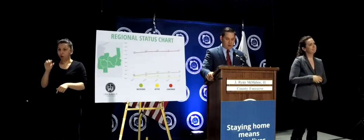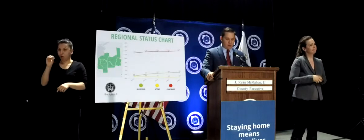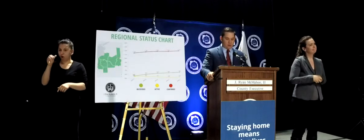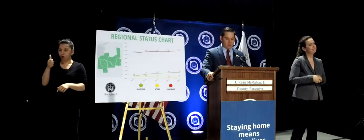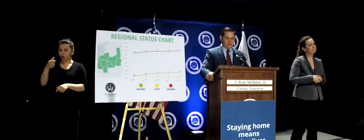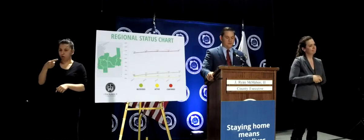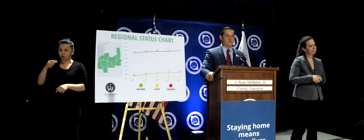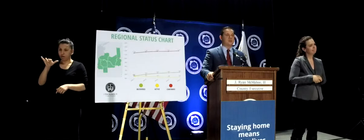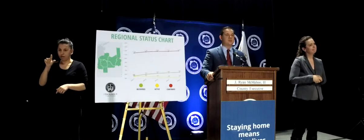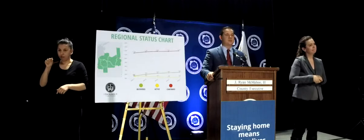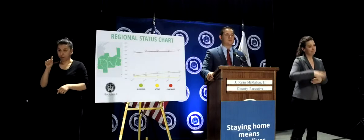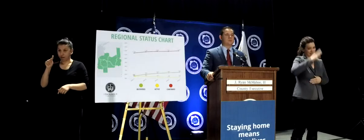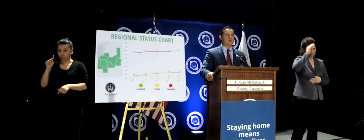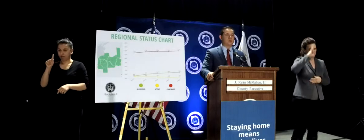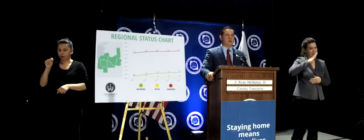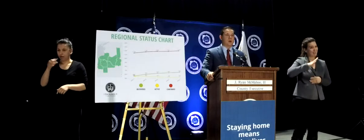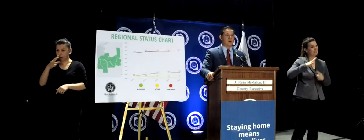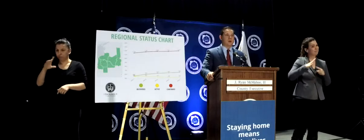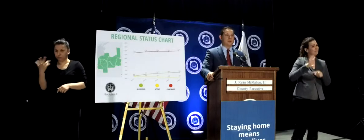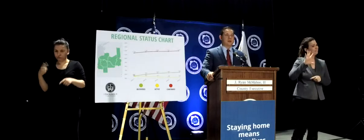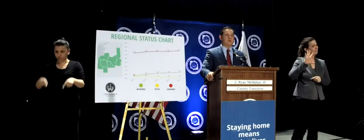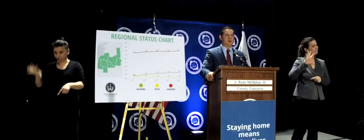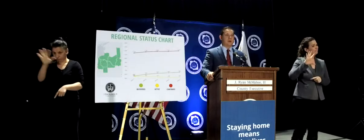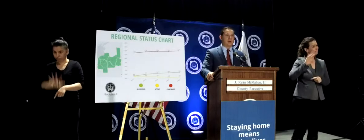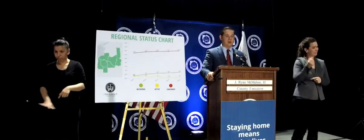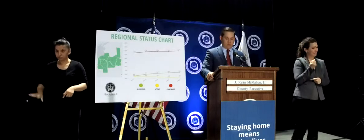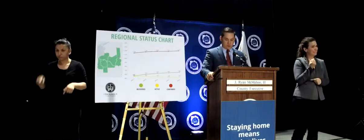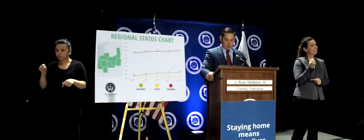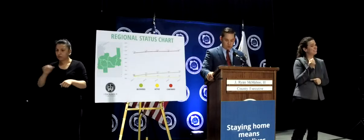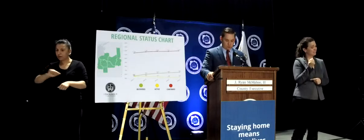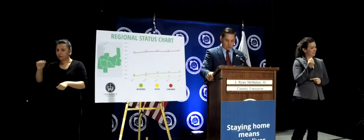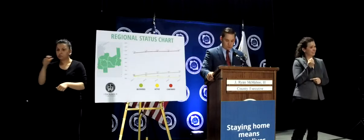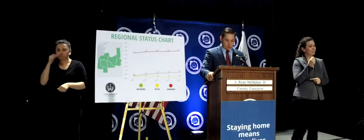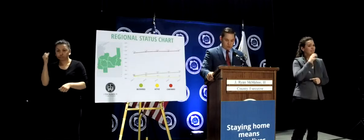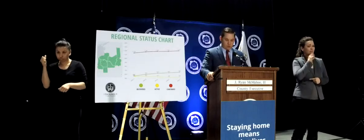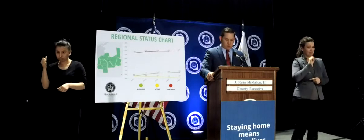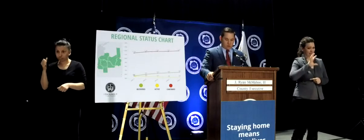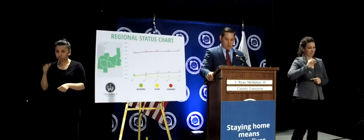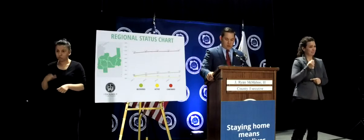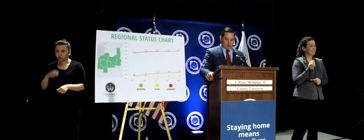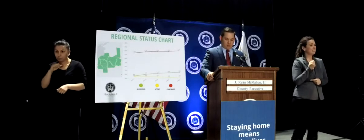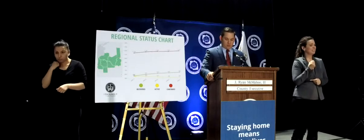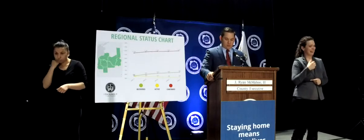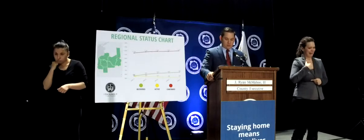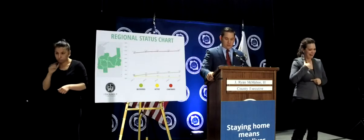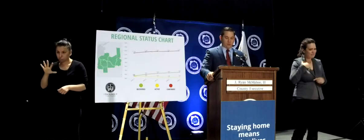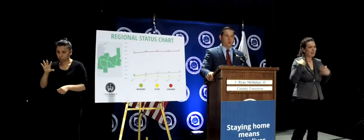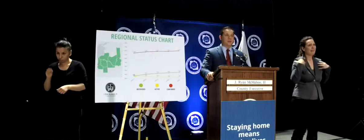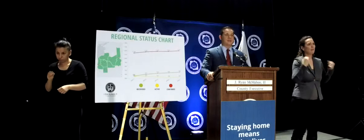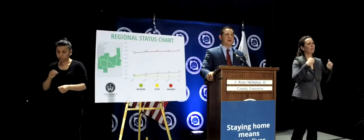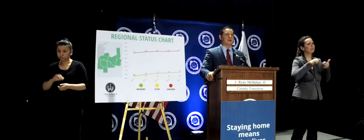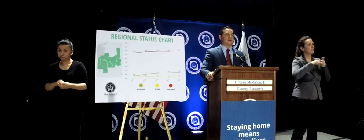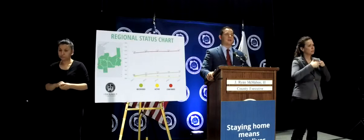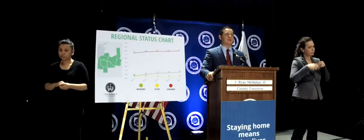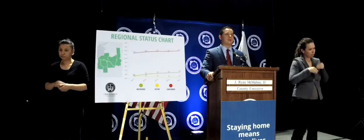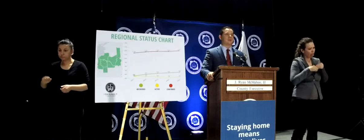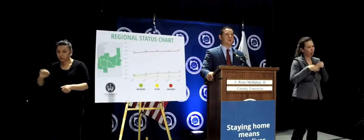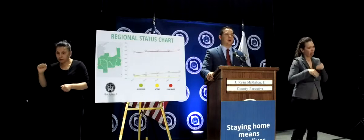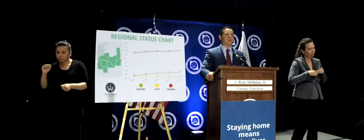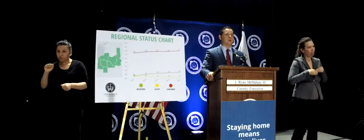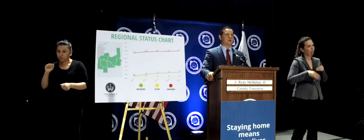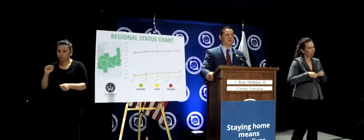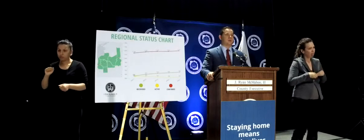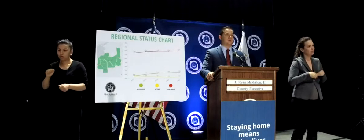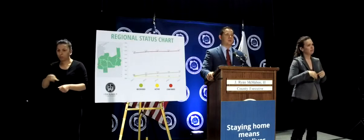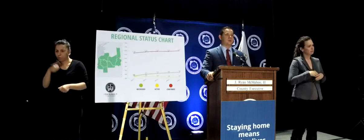A male in his 50s did have underlying health issues. This is our 22nd victim